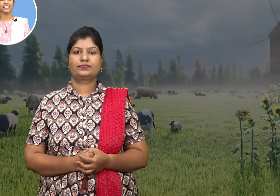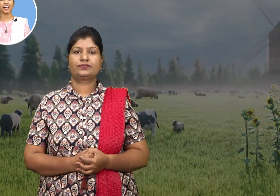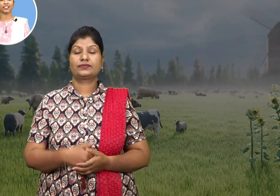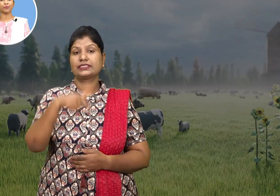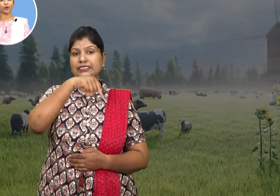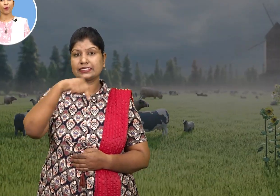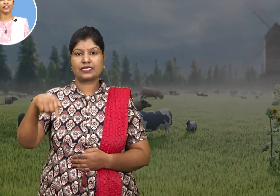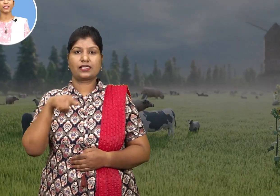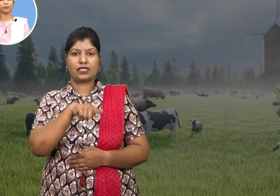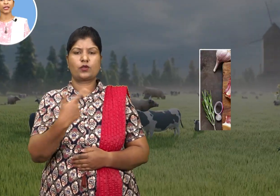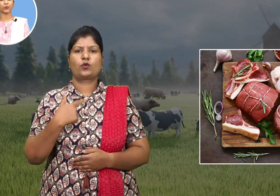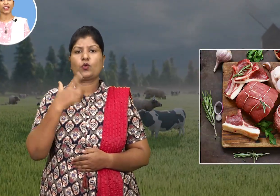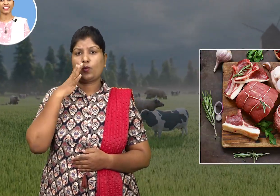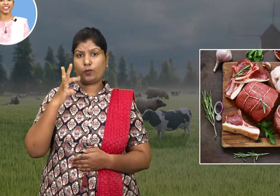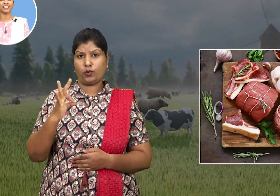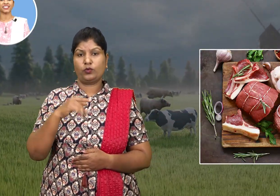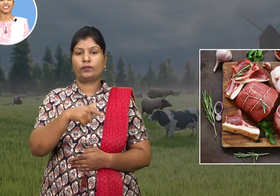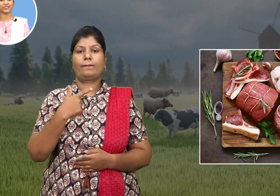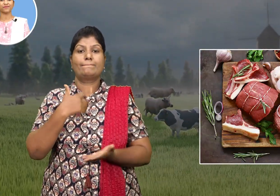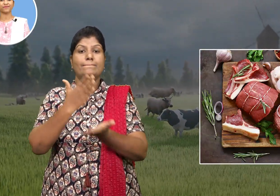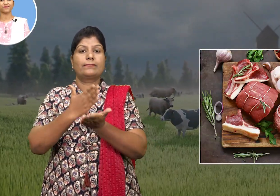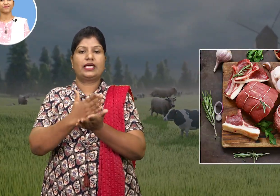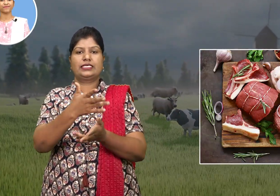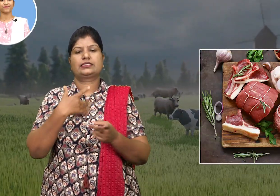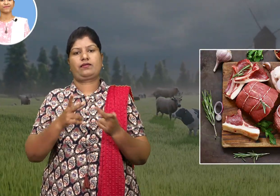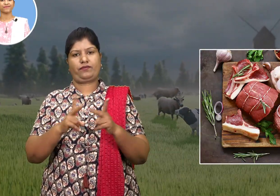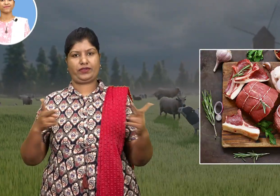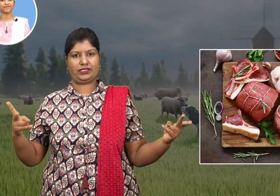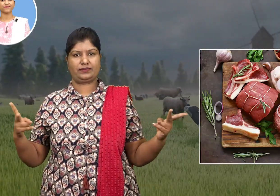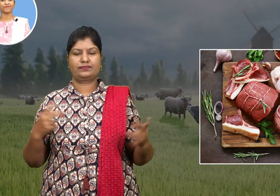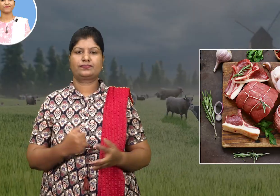These are the prominent meat varieties.